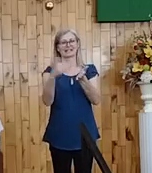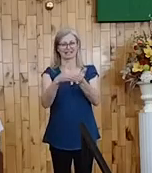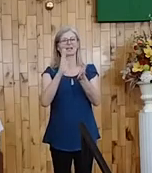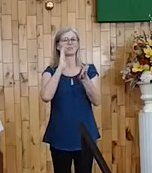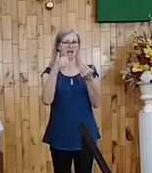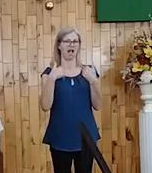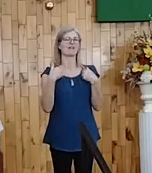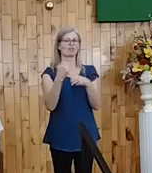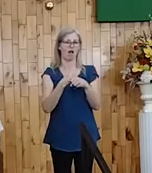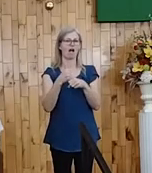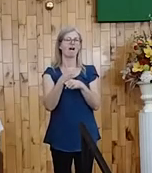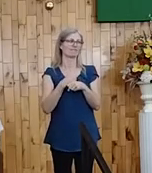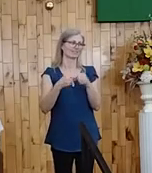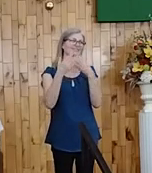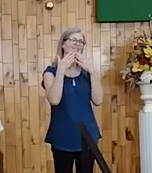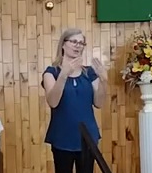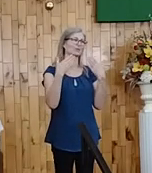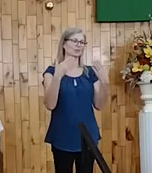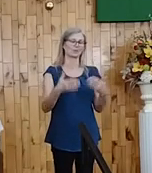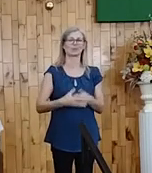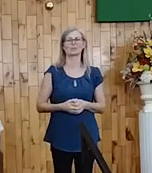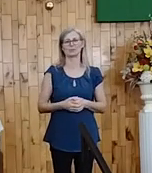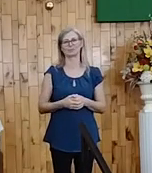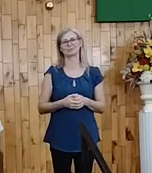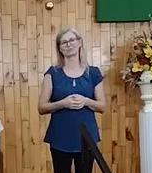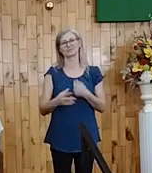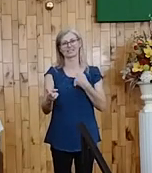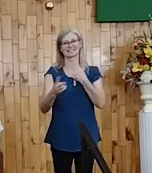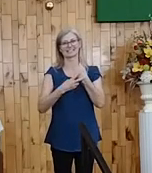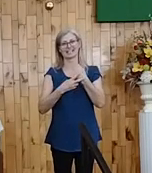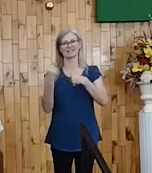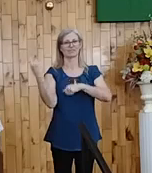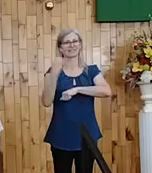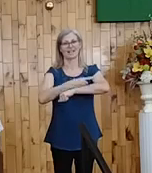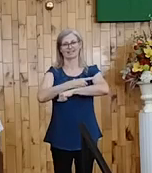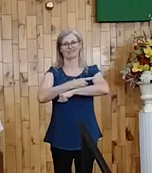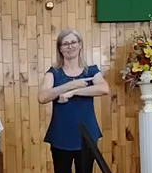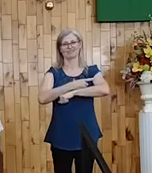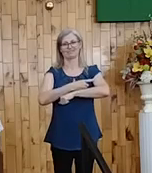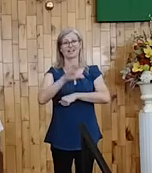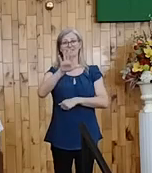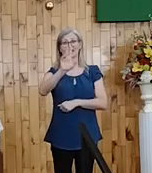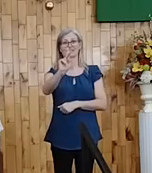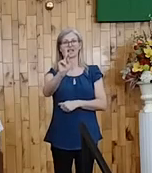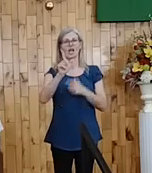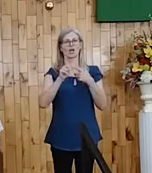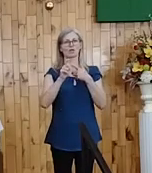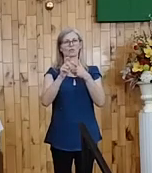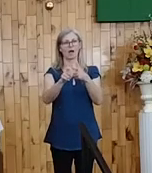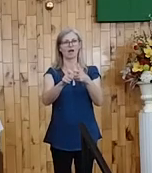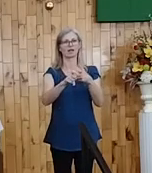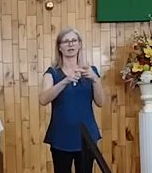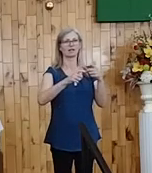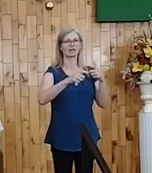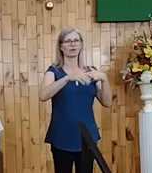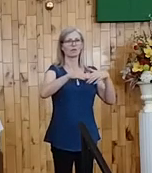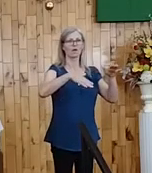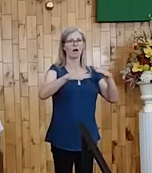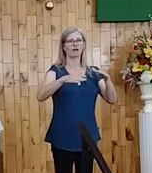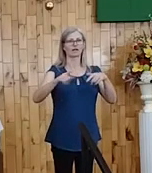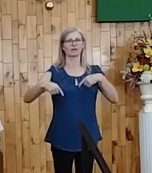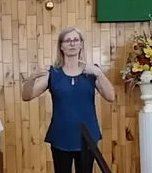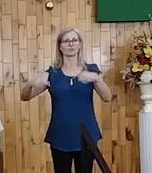September 8th. Thank you. Save the date. Our 5K run, walk, and roll will